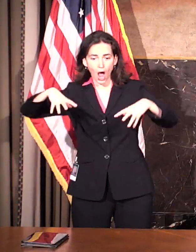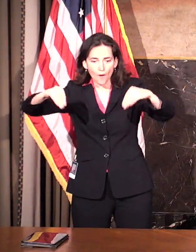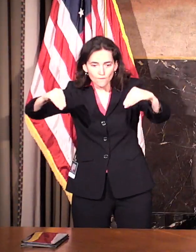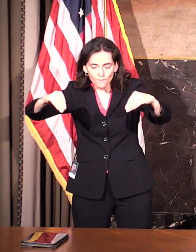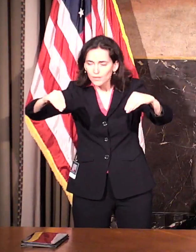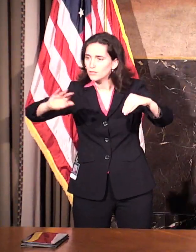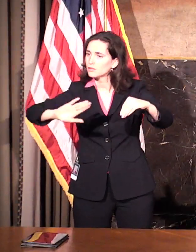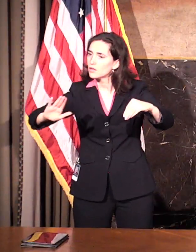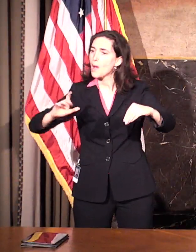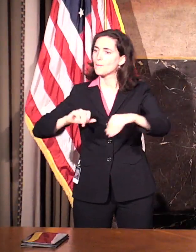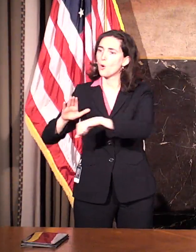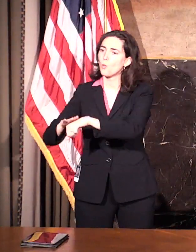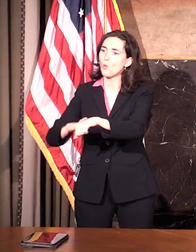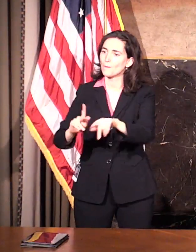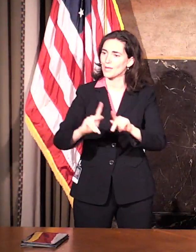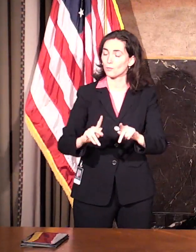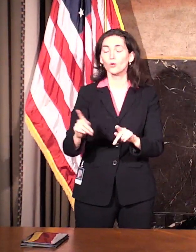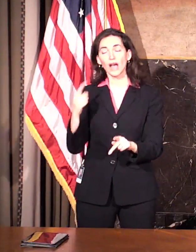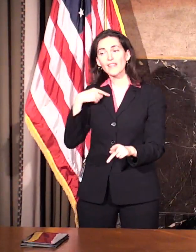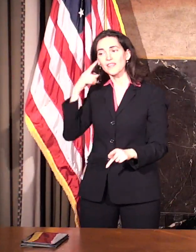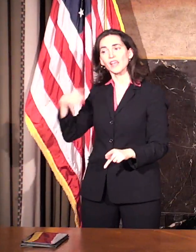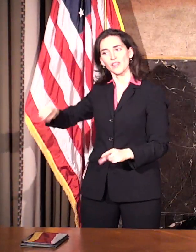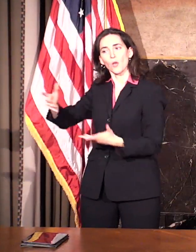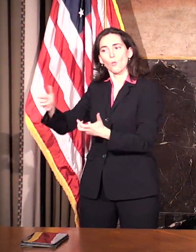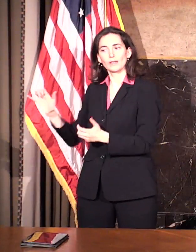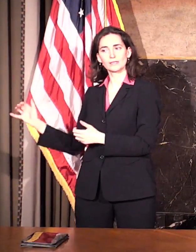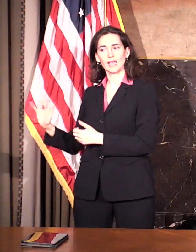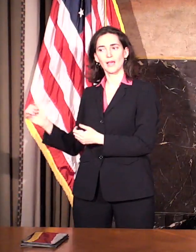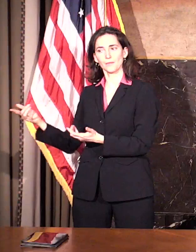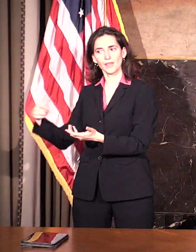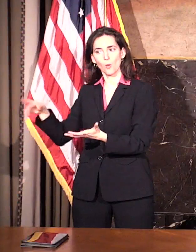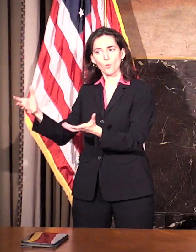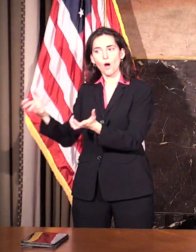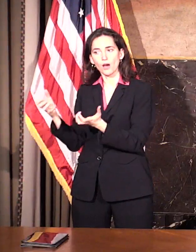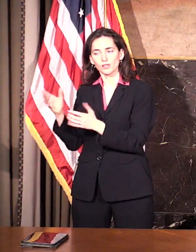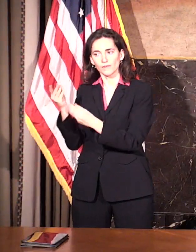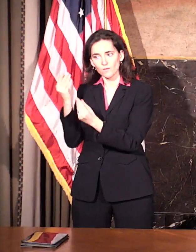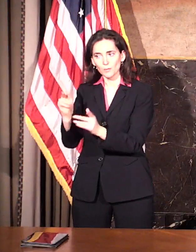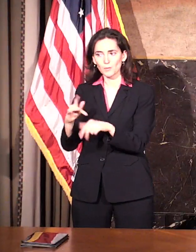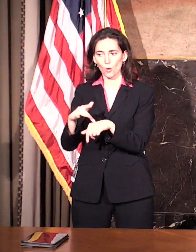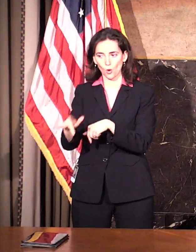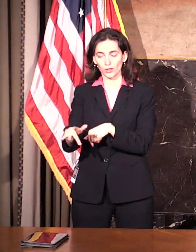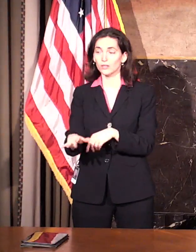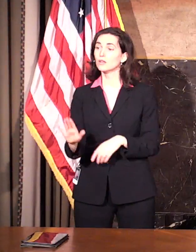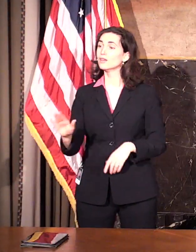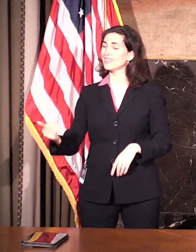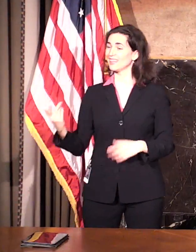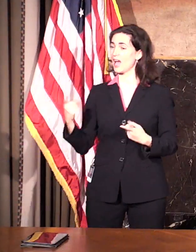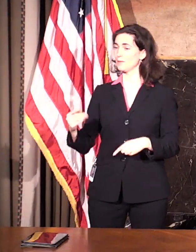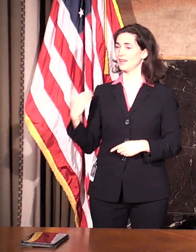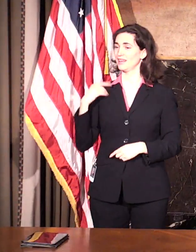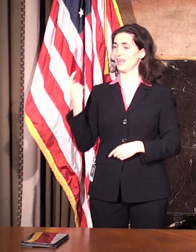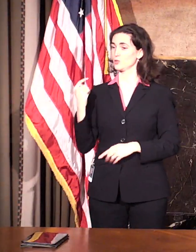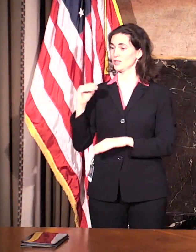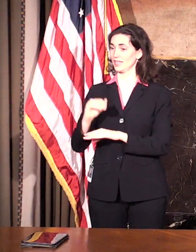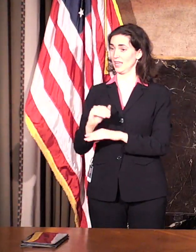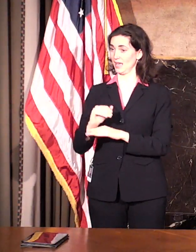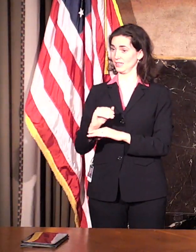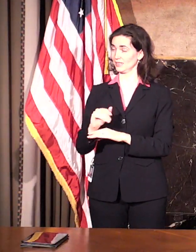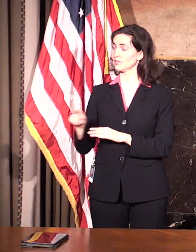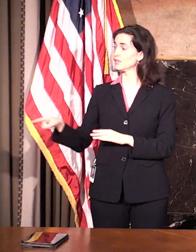possible. And by the way, I think they want to do that too. With respect to Tuesday night, they were not